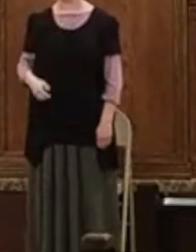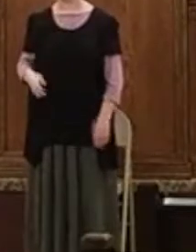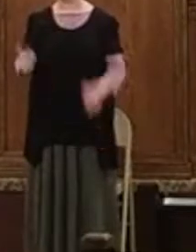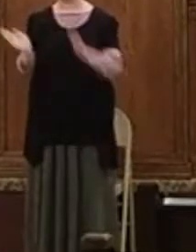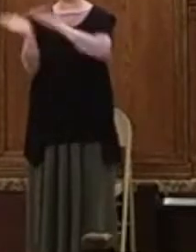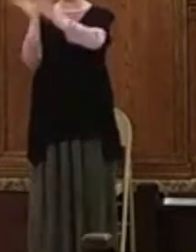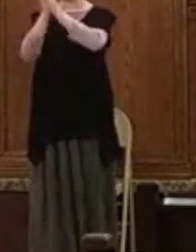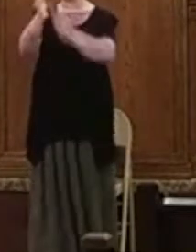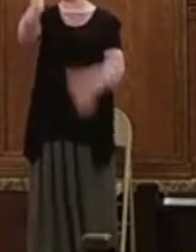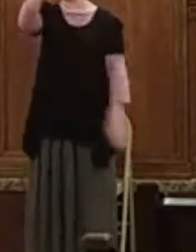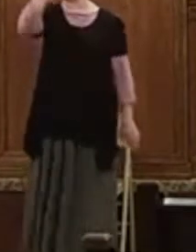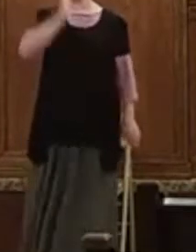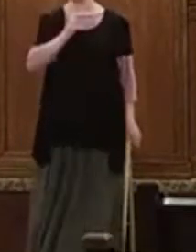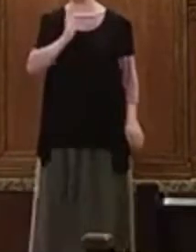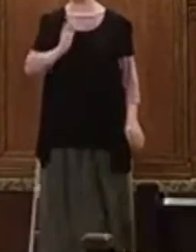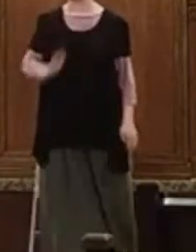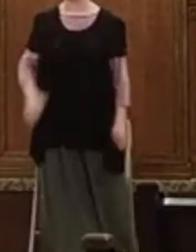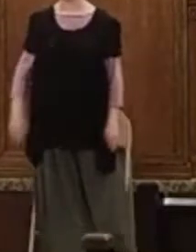Praise God.